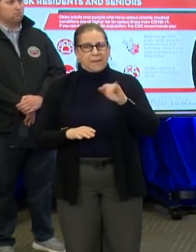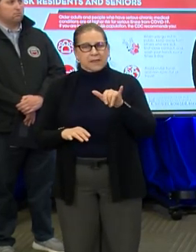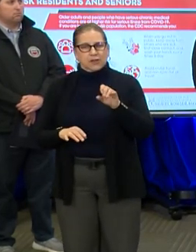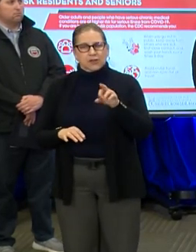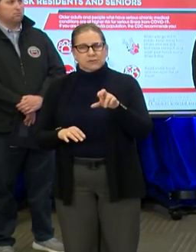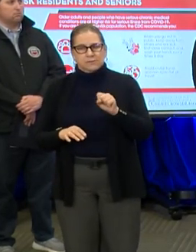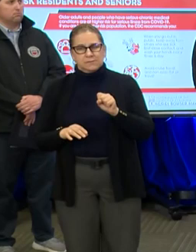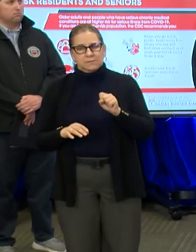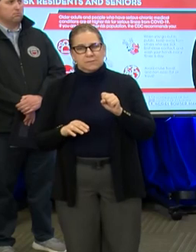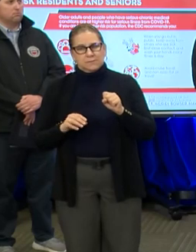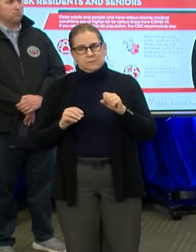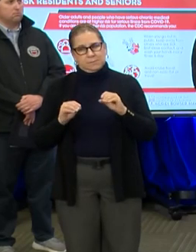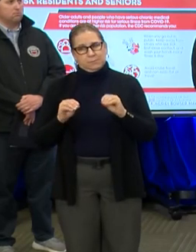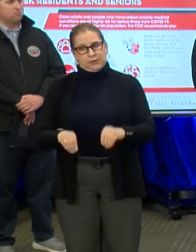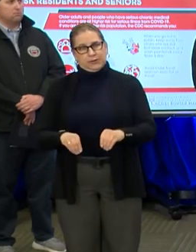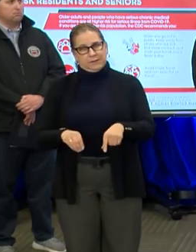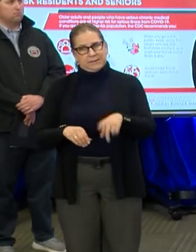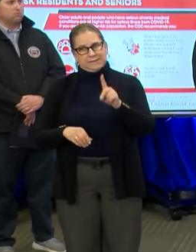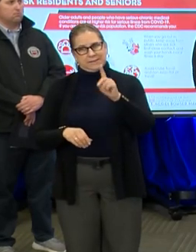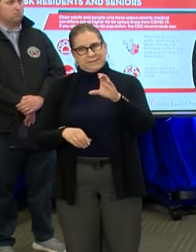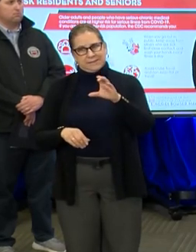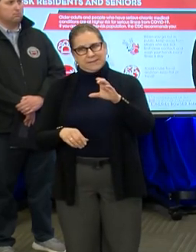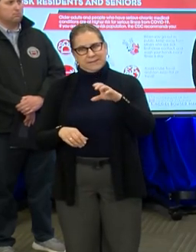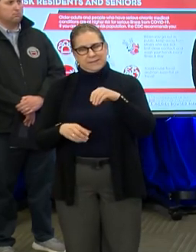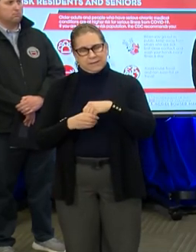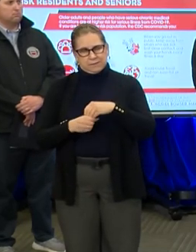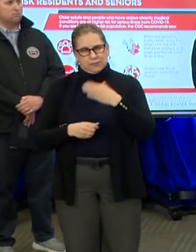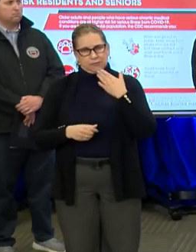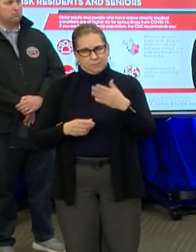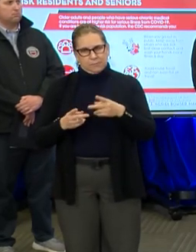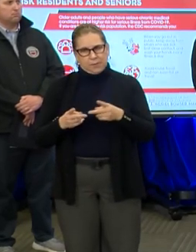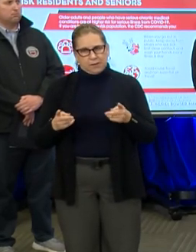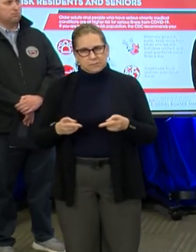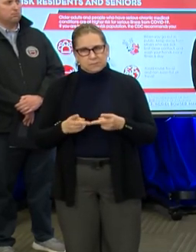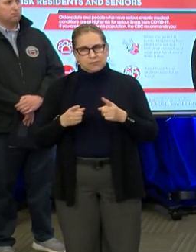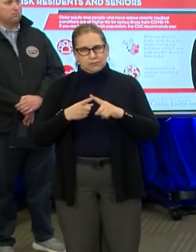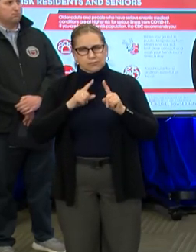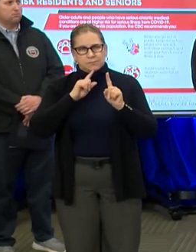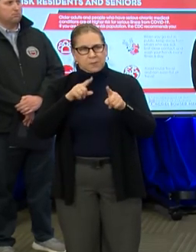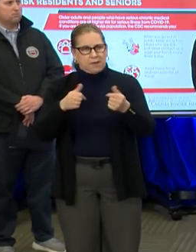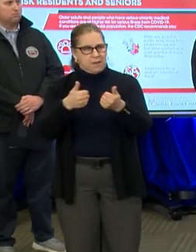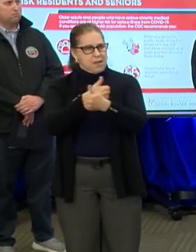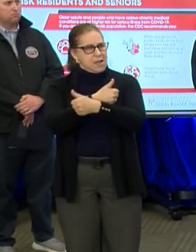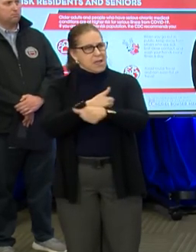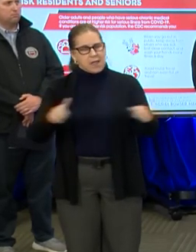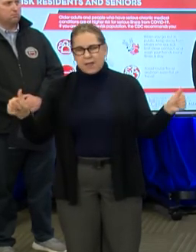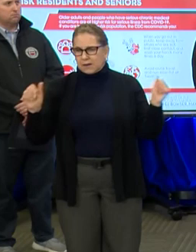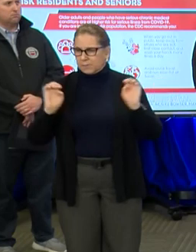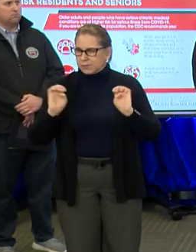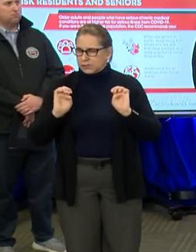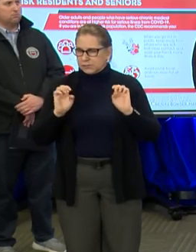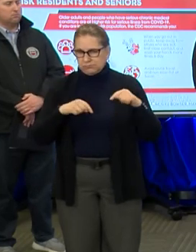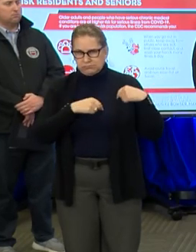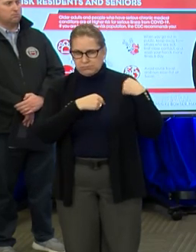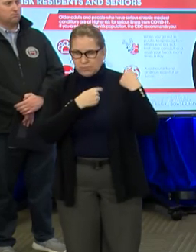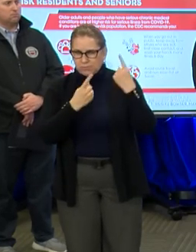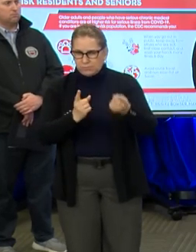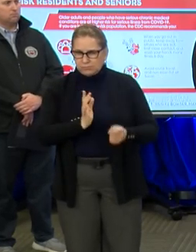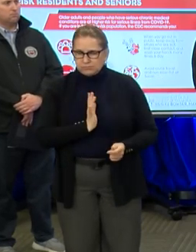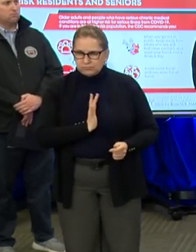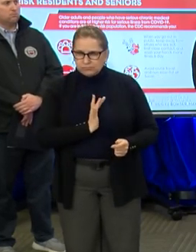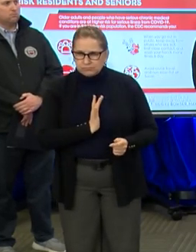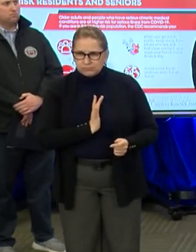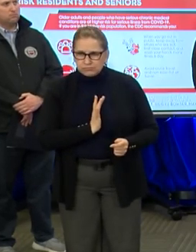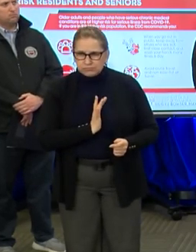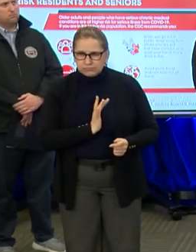good position to respond to in an emergency. So that's helpful. We have done some things differently to make